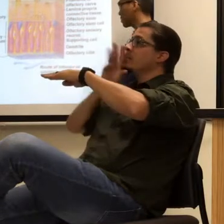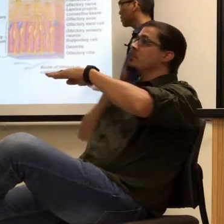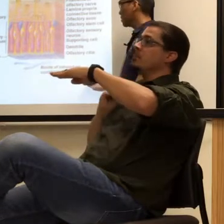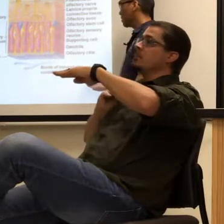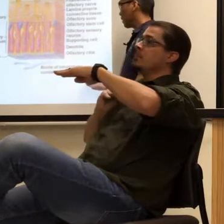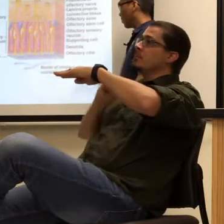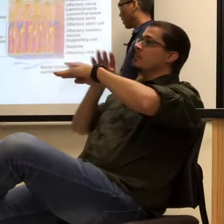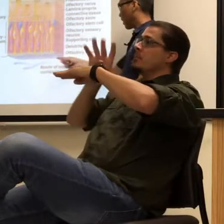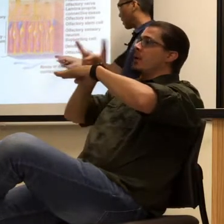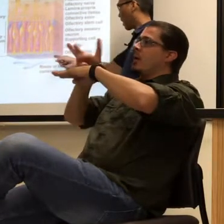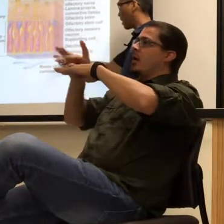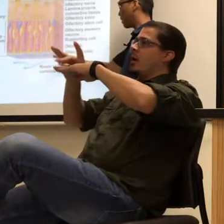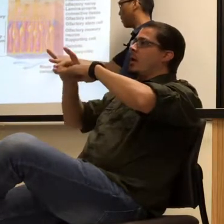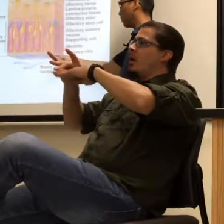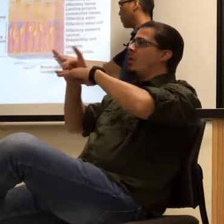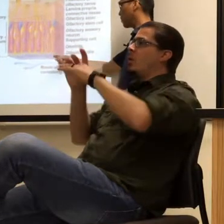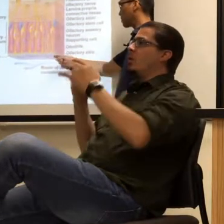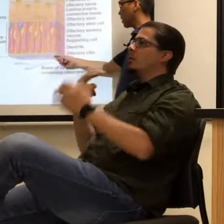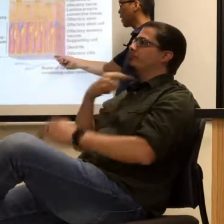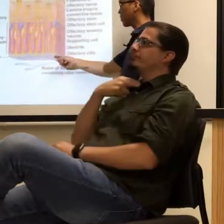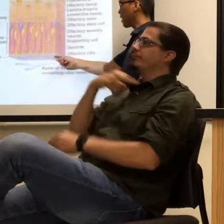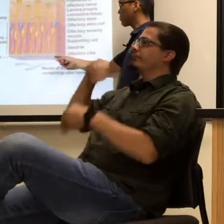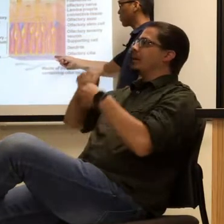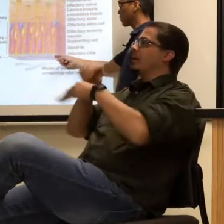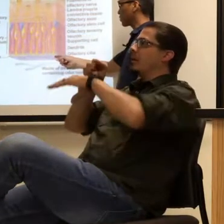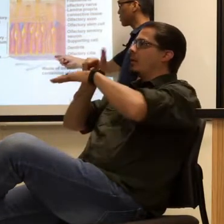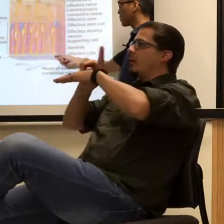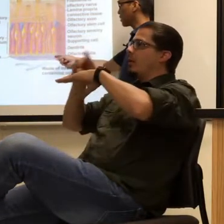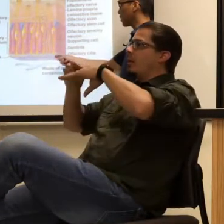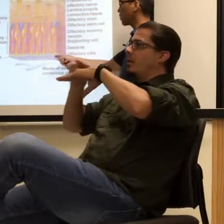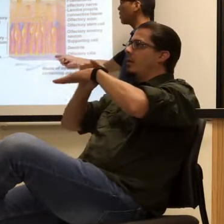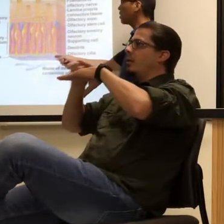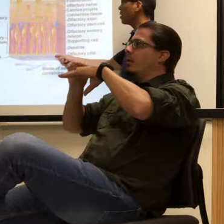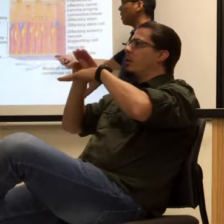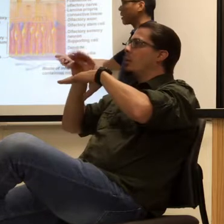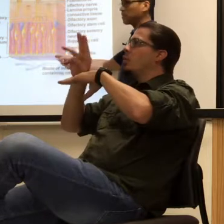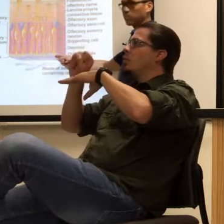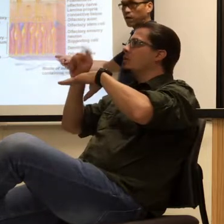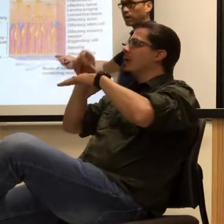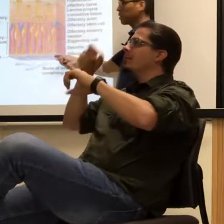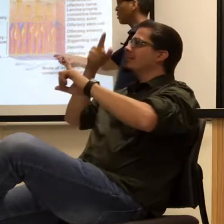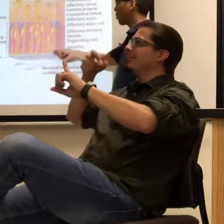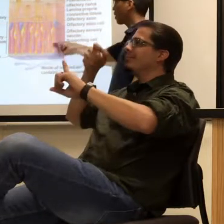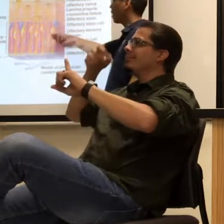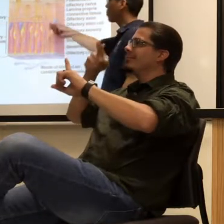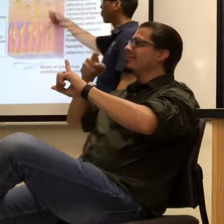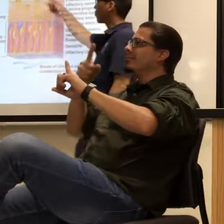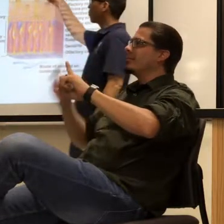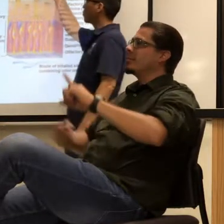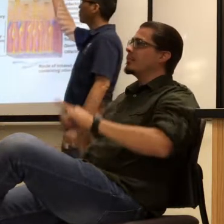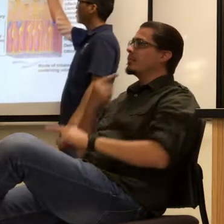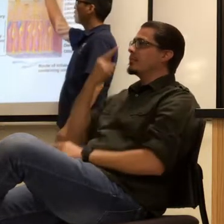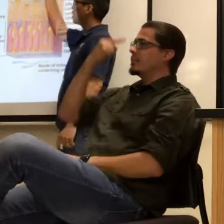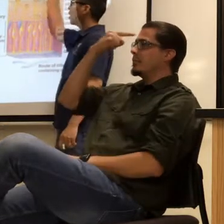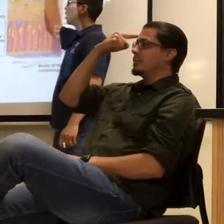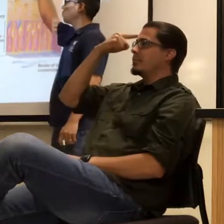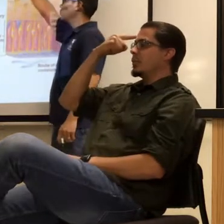molecules. And when they get caught in the mucus layer, that triggers a signal back to the brain, going up